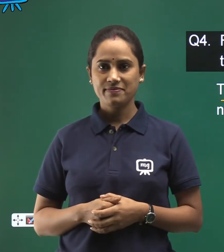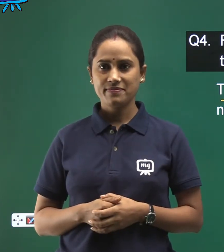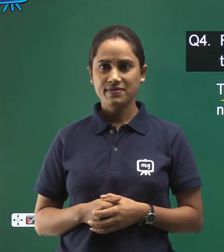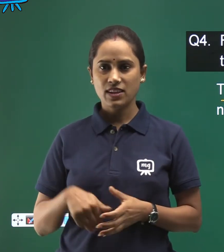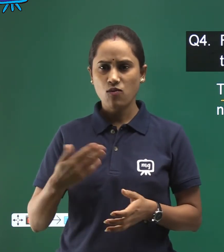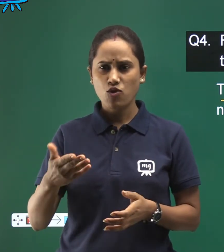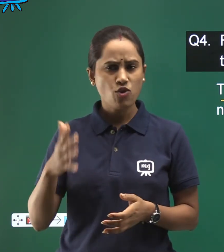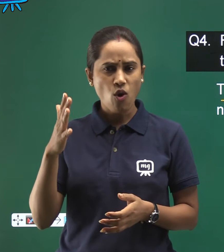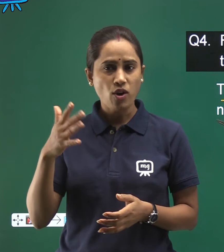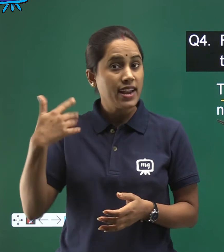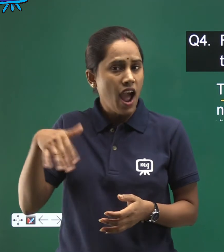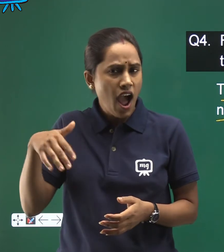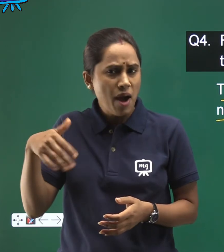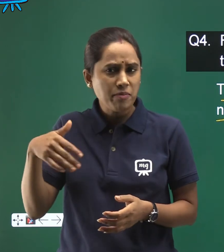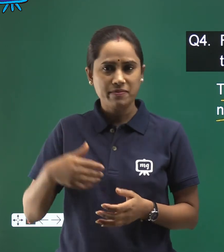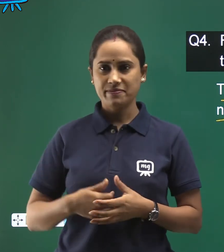would not harm